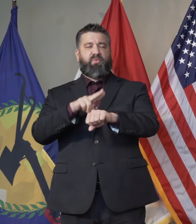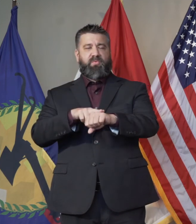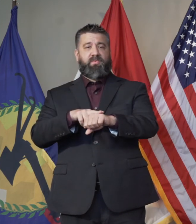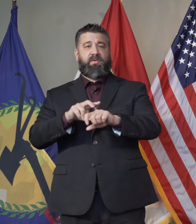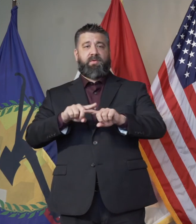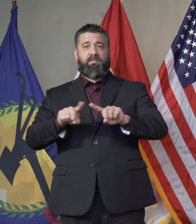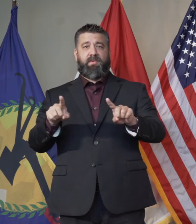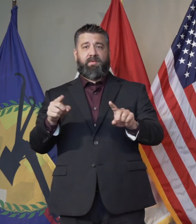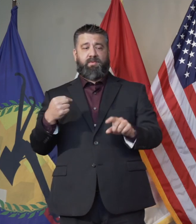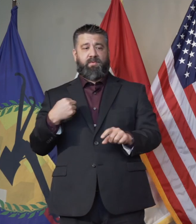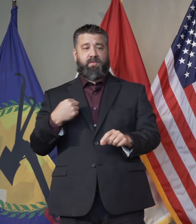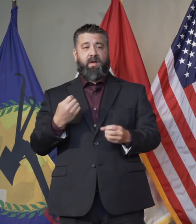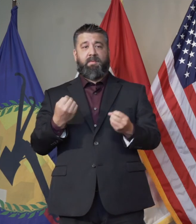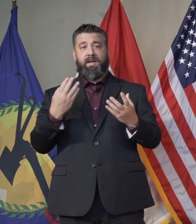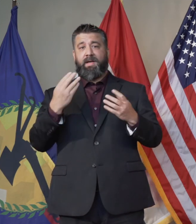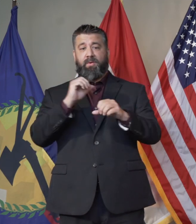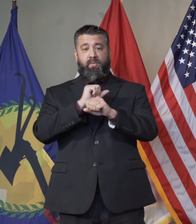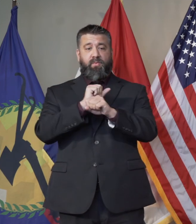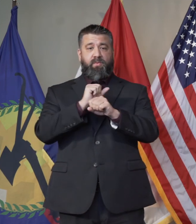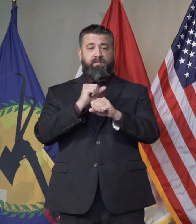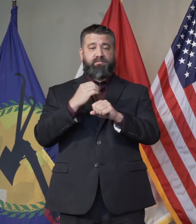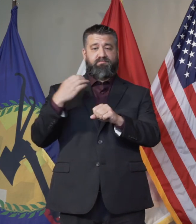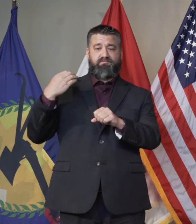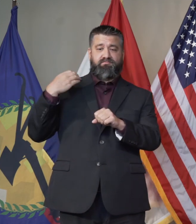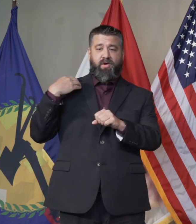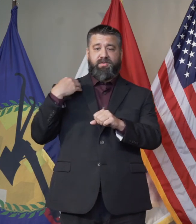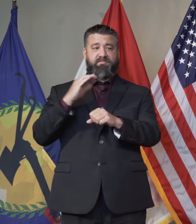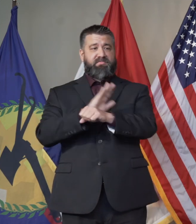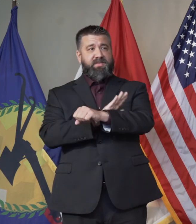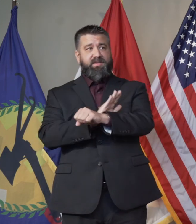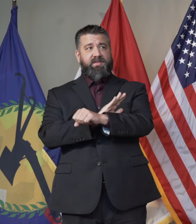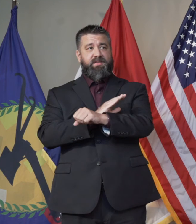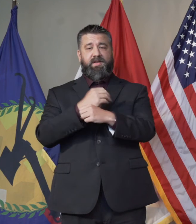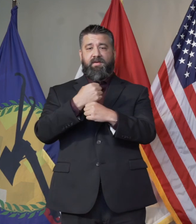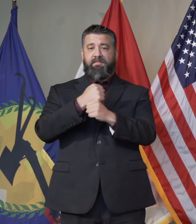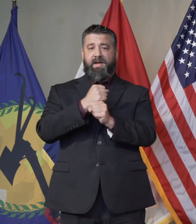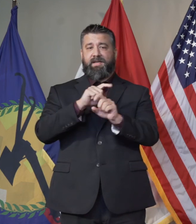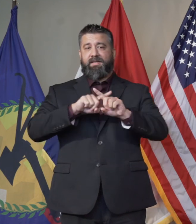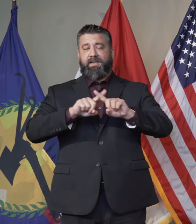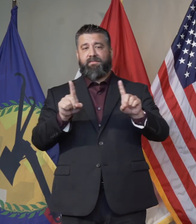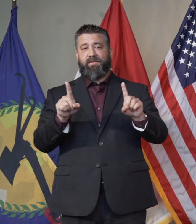But we've, a lot of employers have made different,